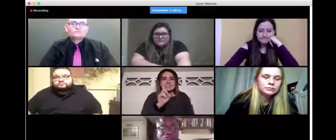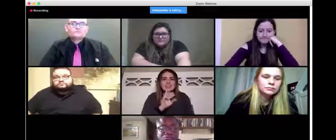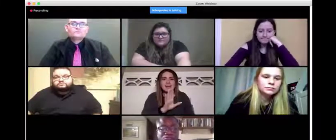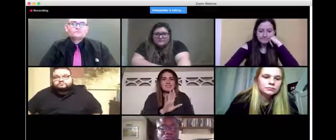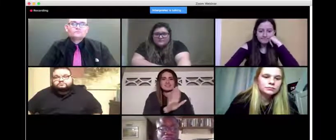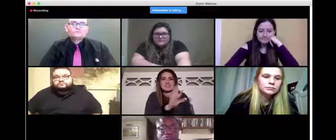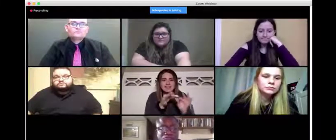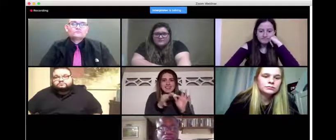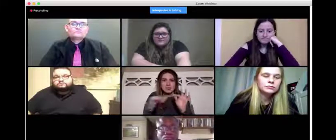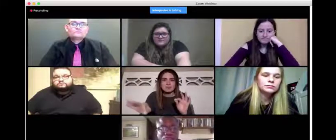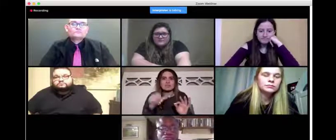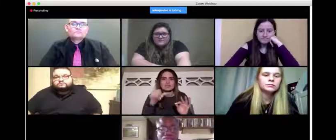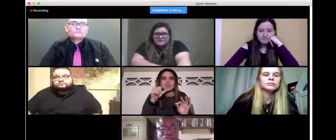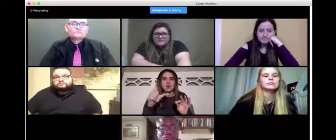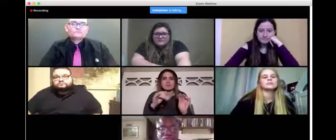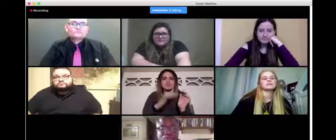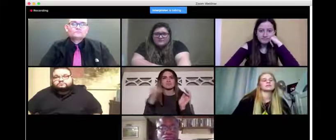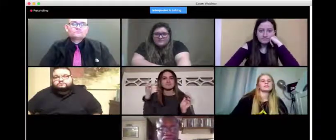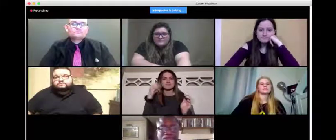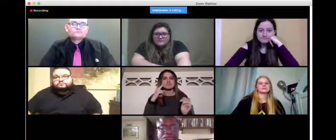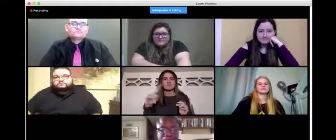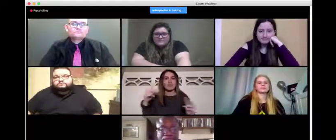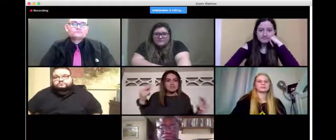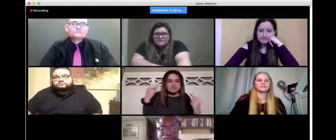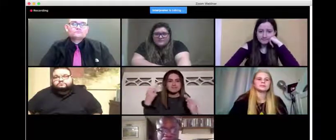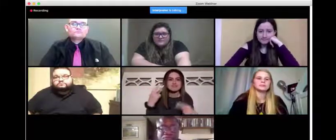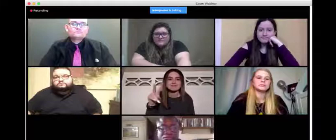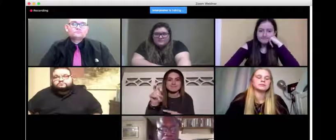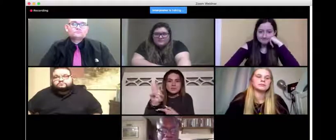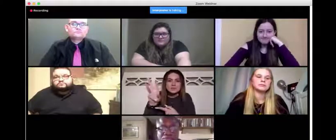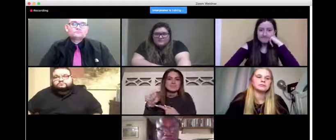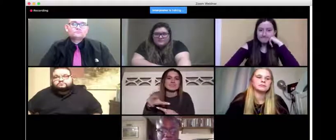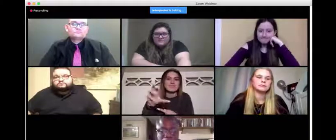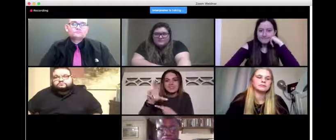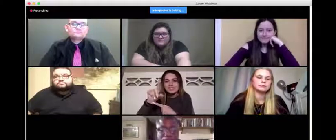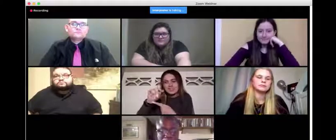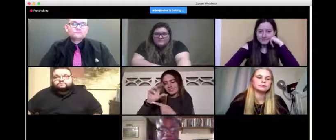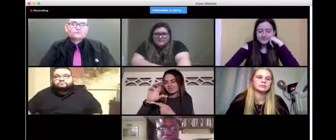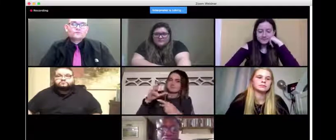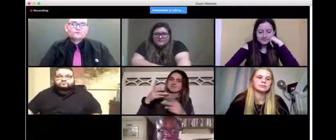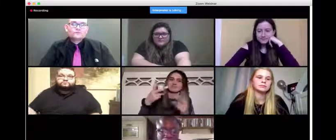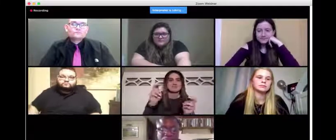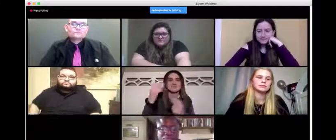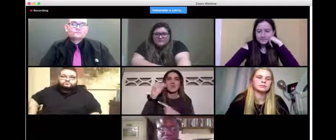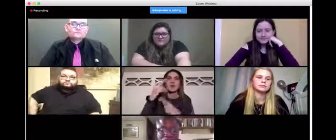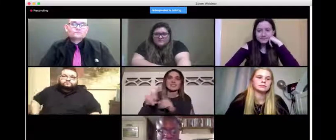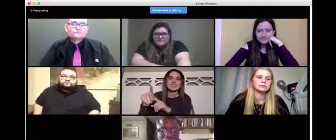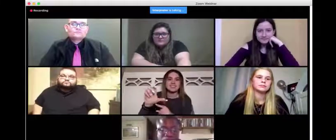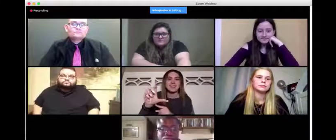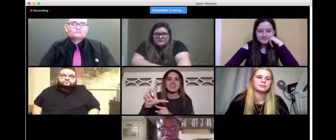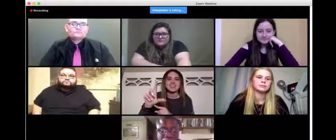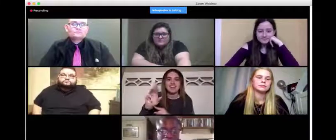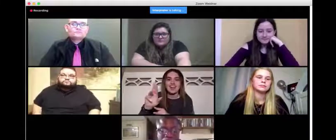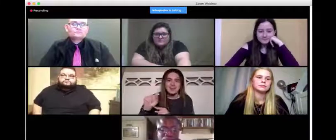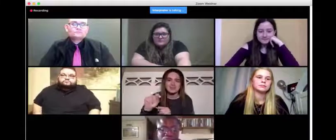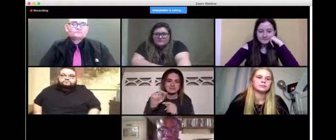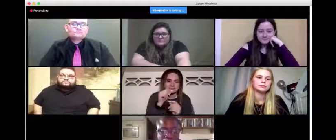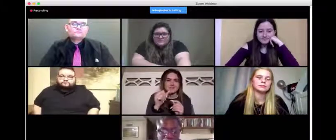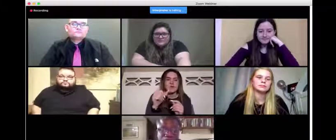know, call attention to yourself, you know, to be called out. So, you know, this is our first language. And, you know, when we're